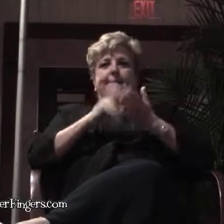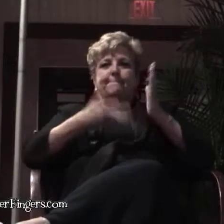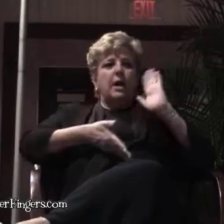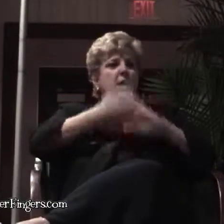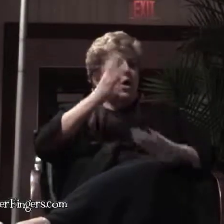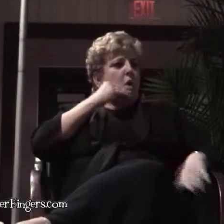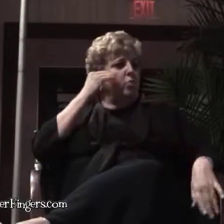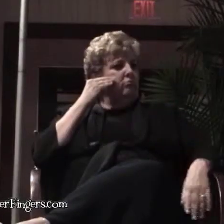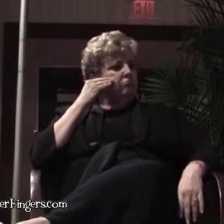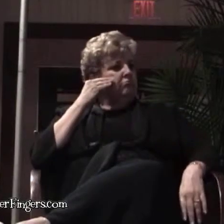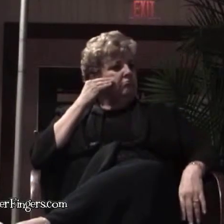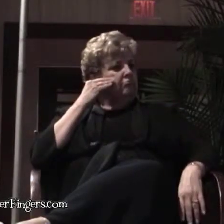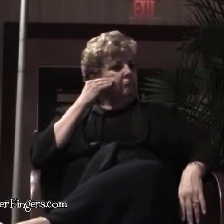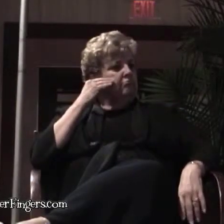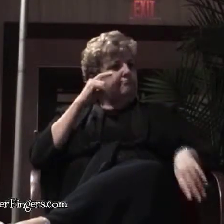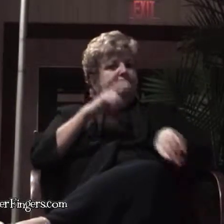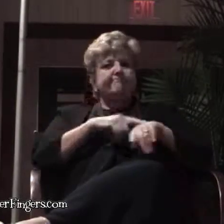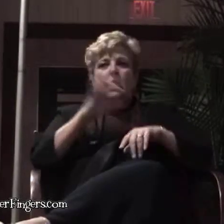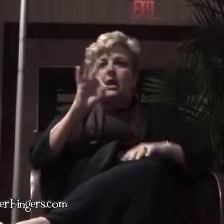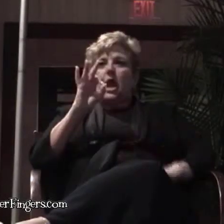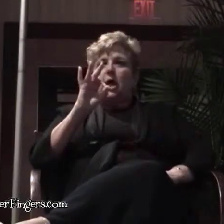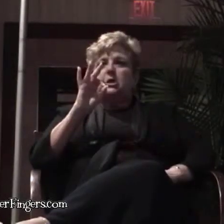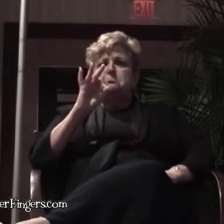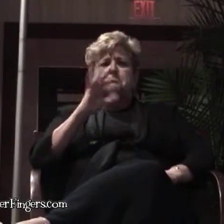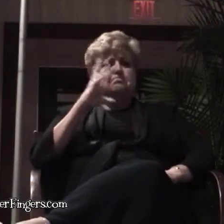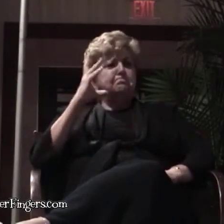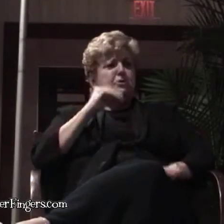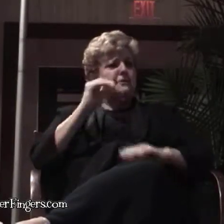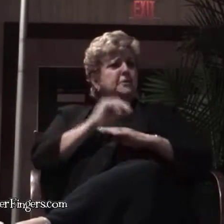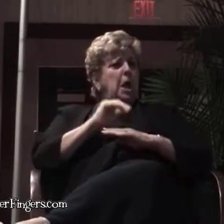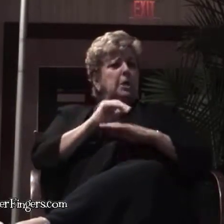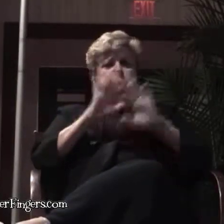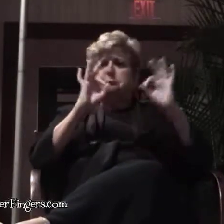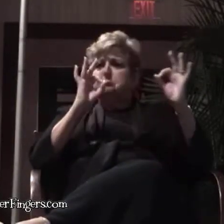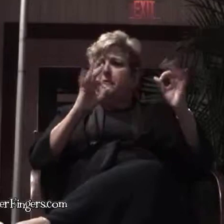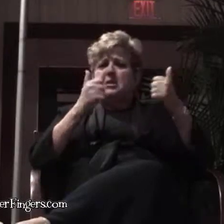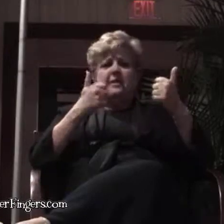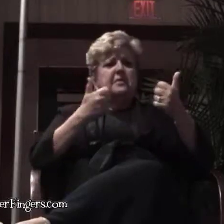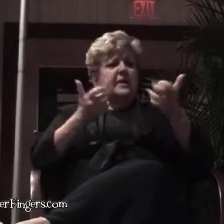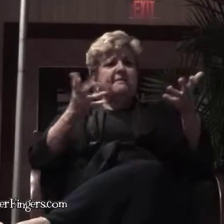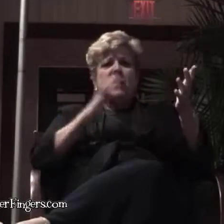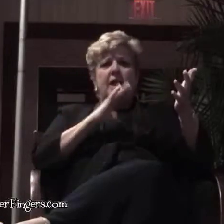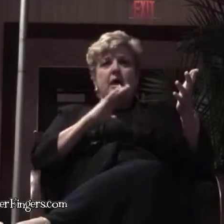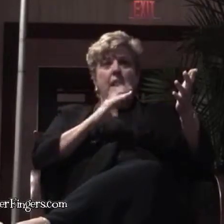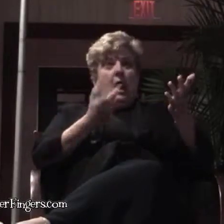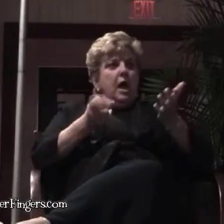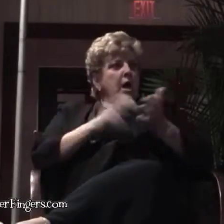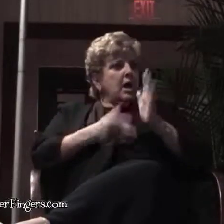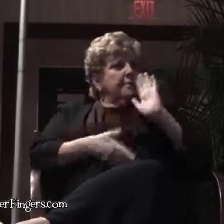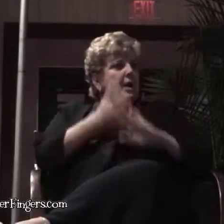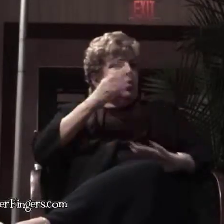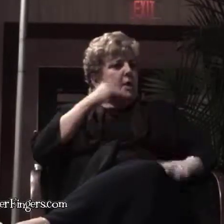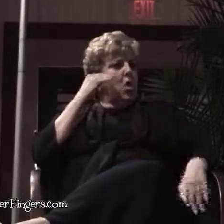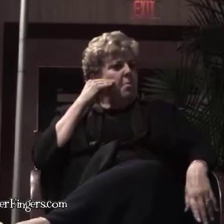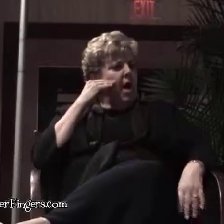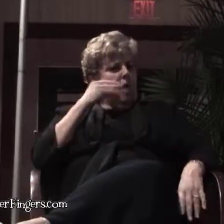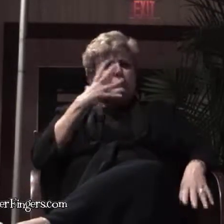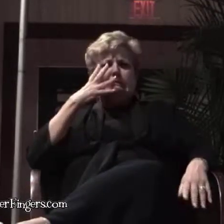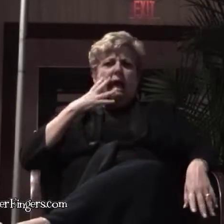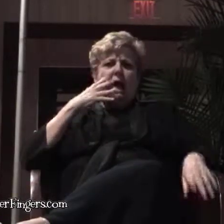9 o'clock, beautiful night, good car count, fast track. I get up and go home. I don't know why. I'm sad as I leave the grandstand. I